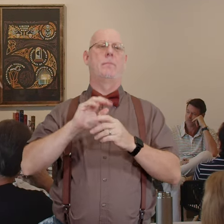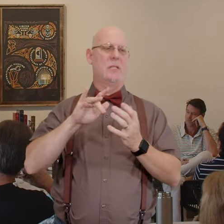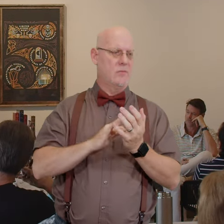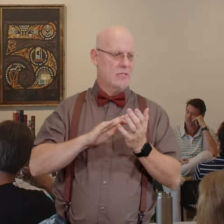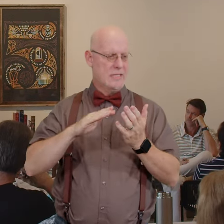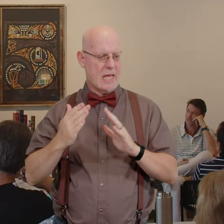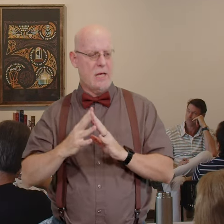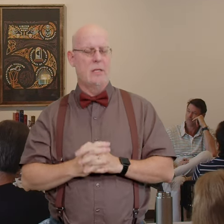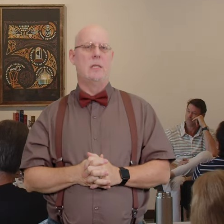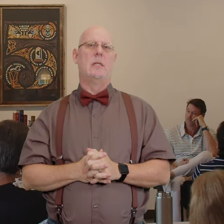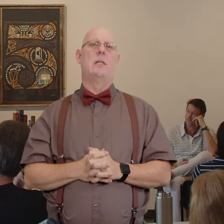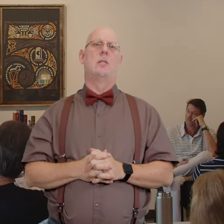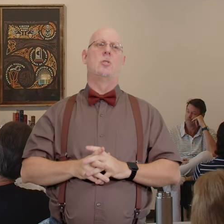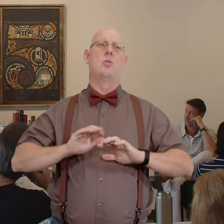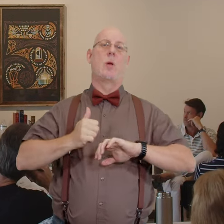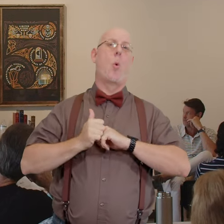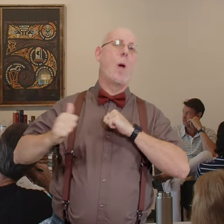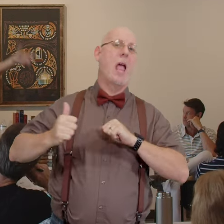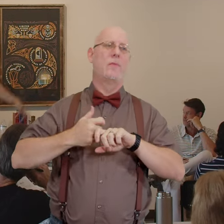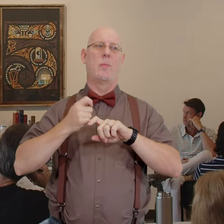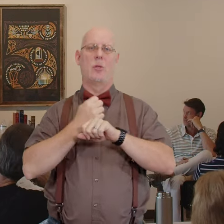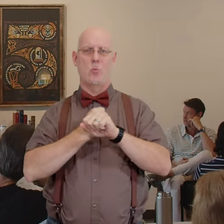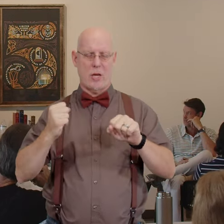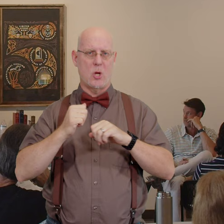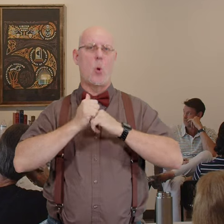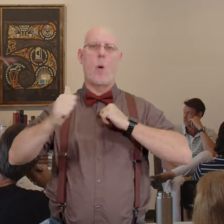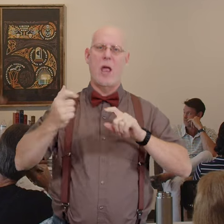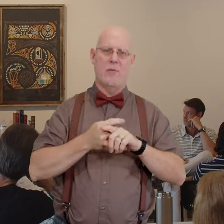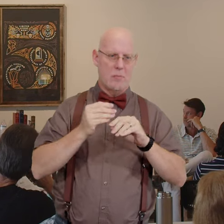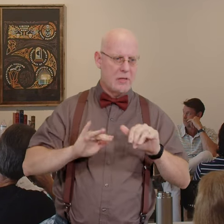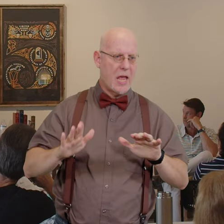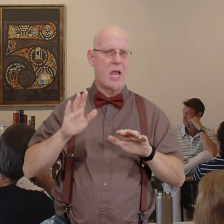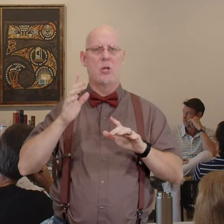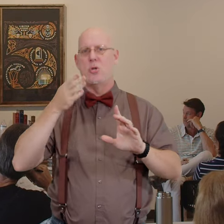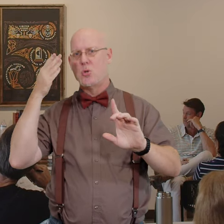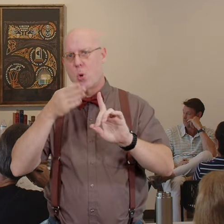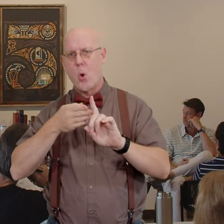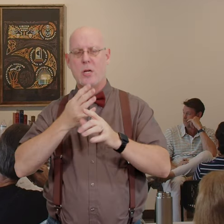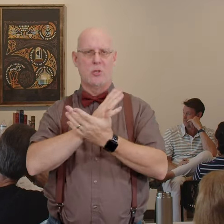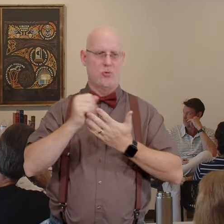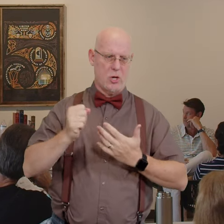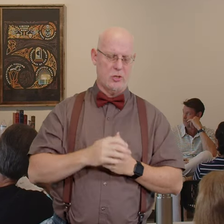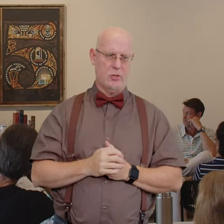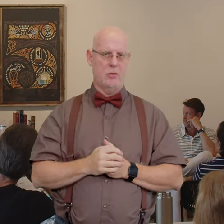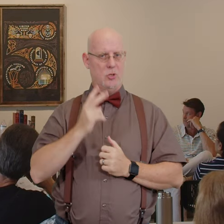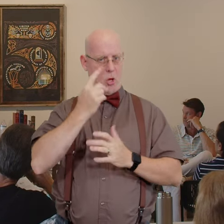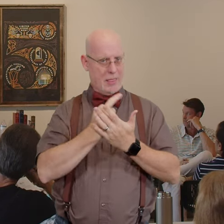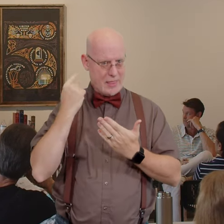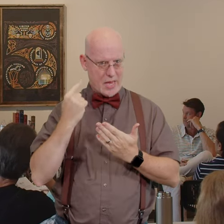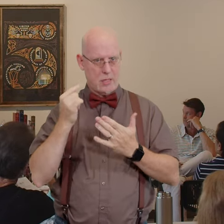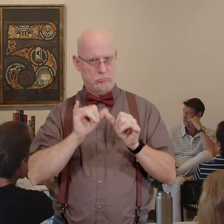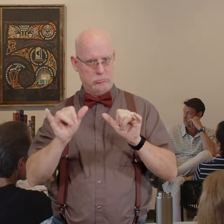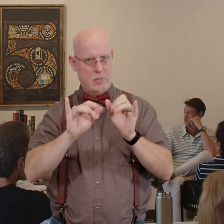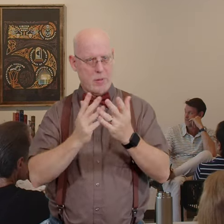the throes of death now. They're swimming away from the rescue boat, away from the land, toward destruction. According to what we saw last week,